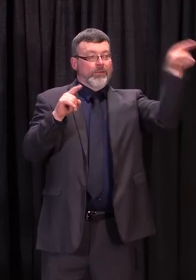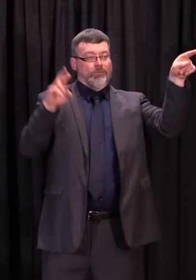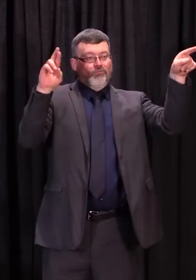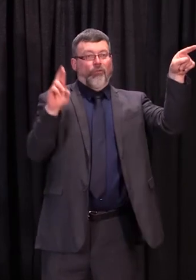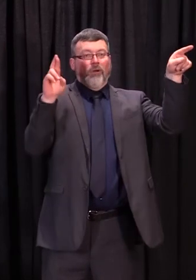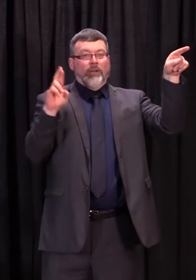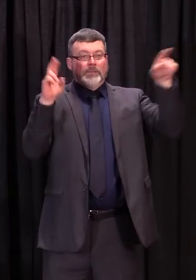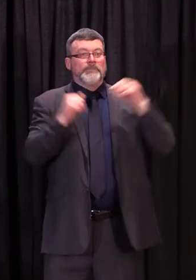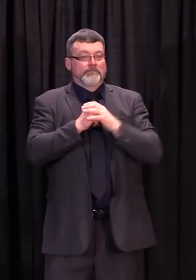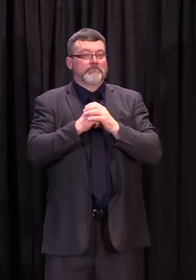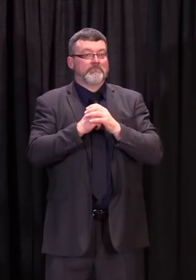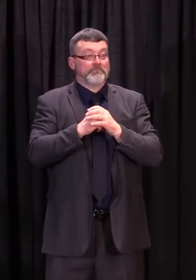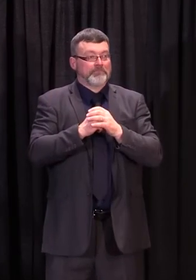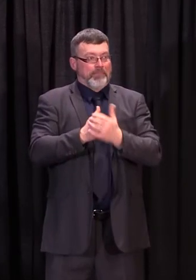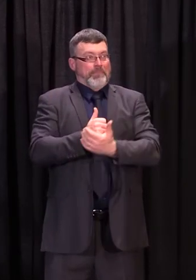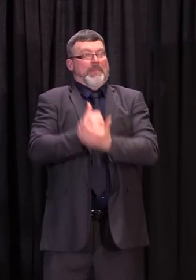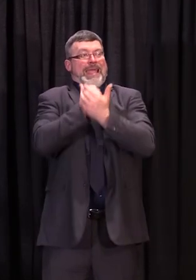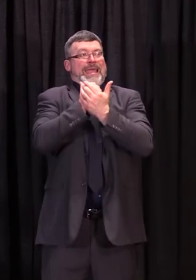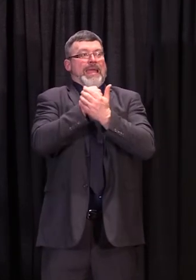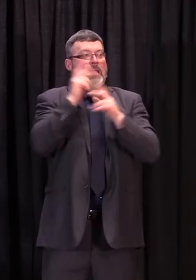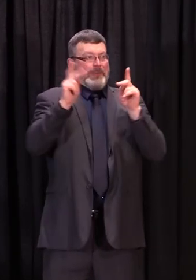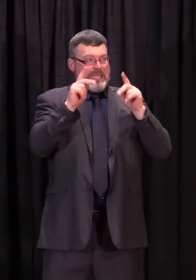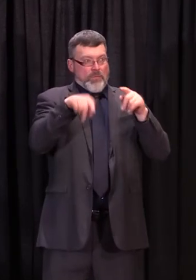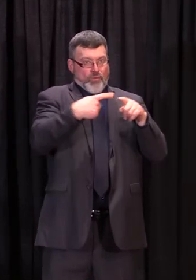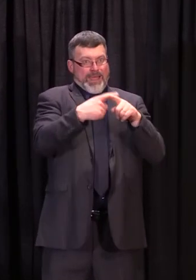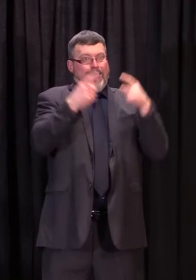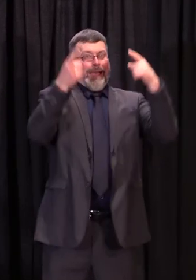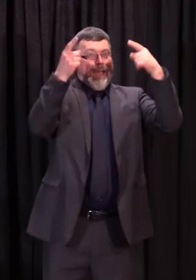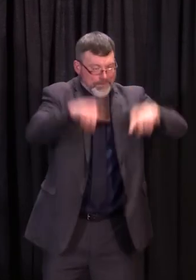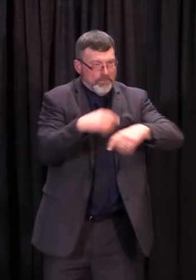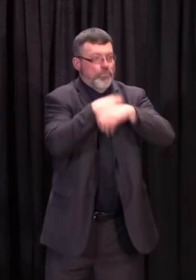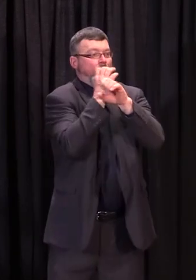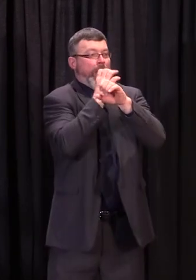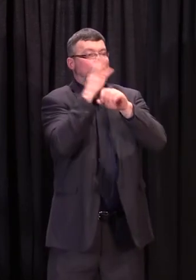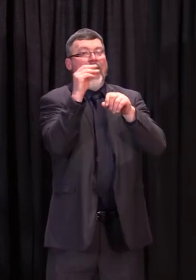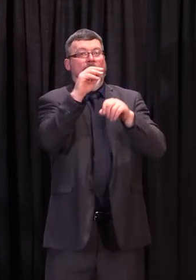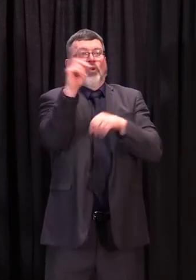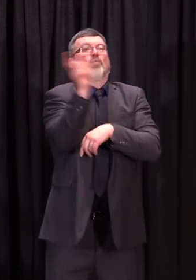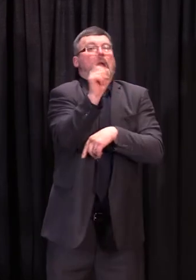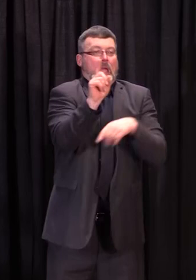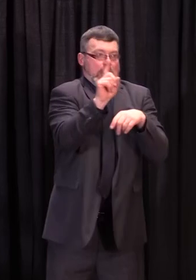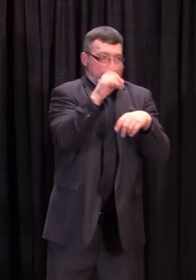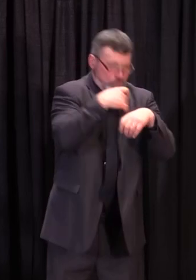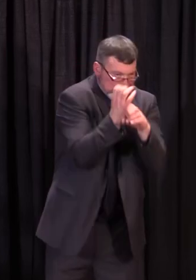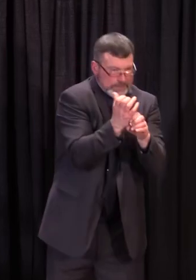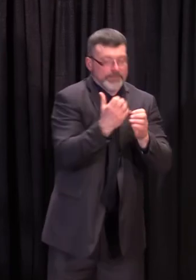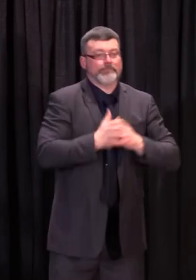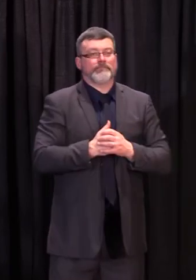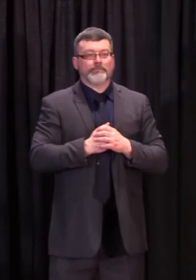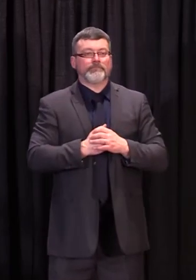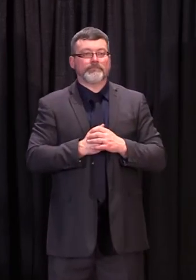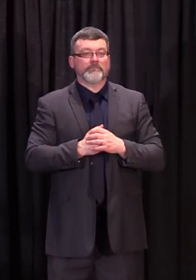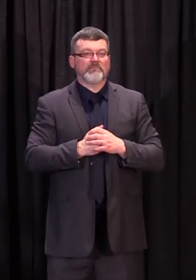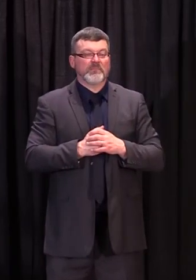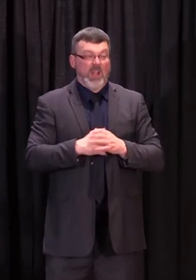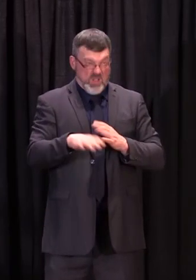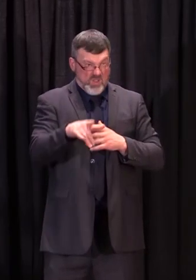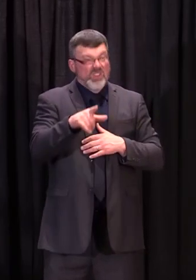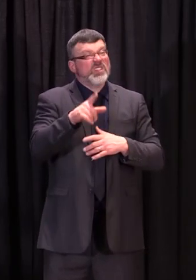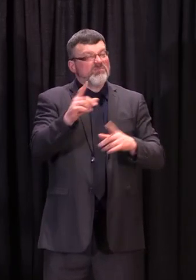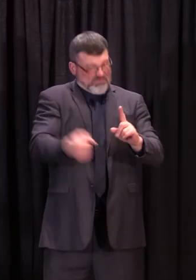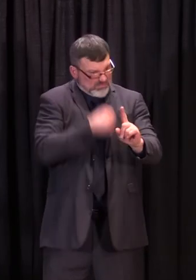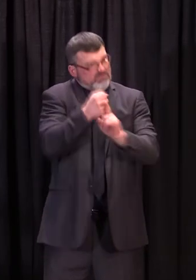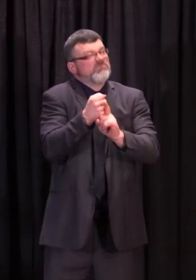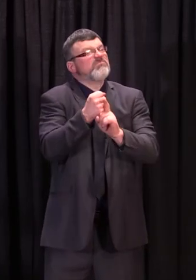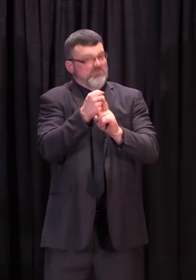when and where they're in crisis. This is making a real difference. So we'll build on it with nearly 2 million more